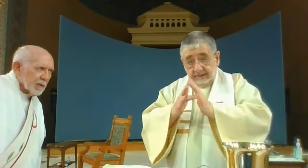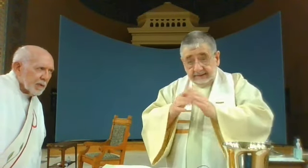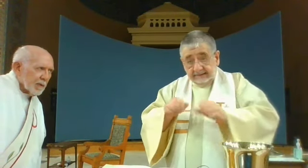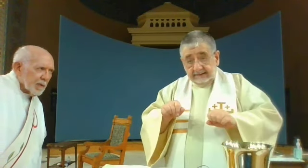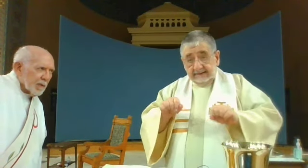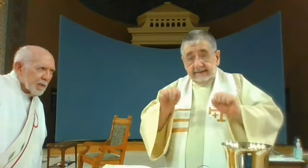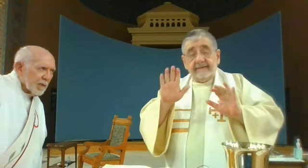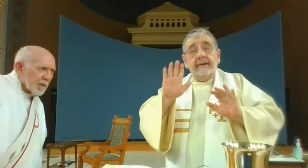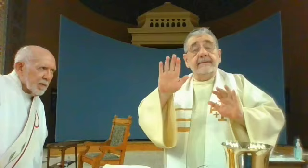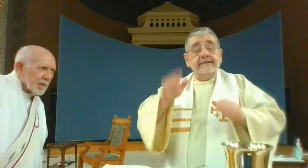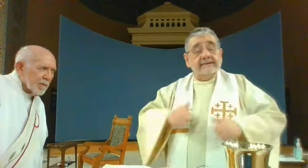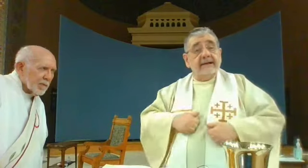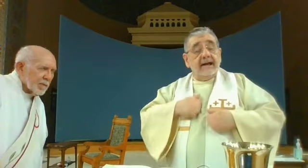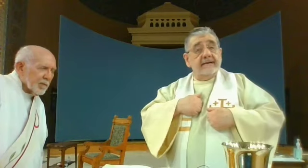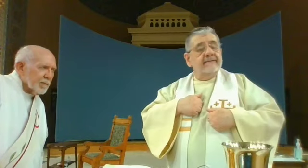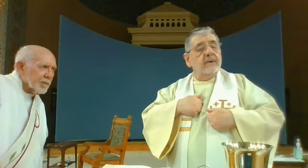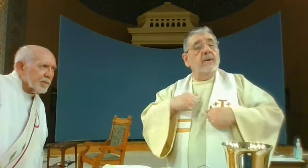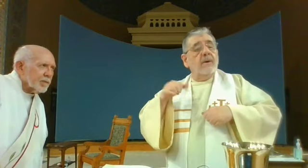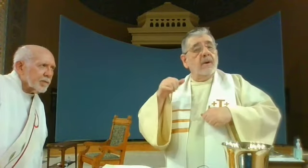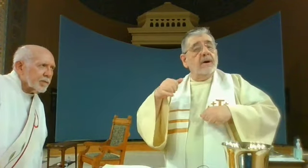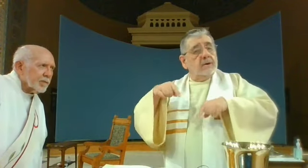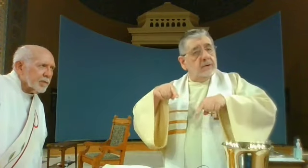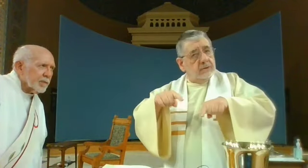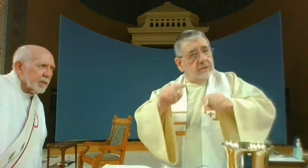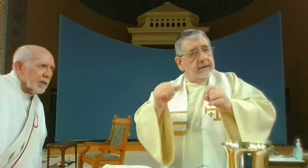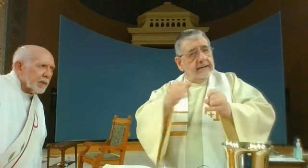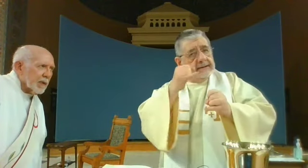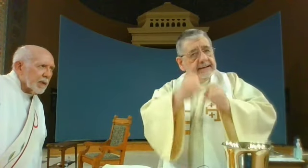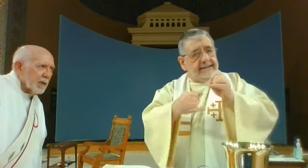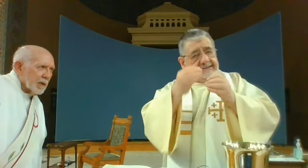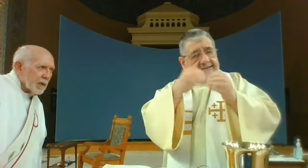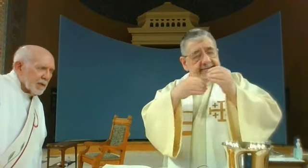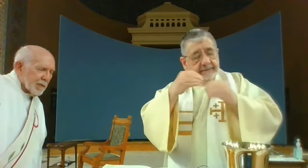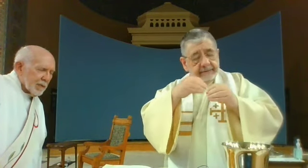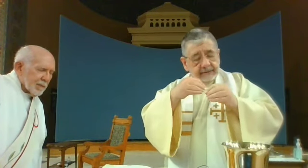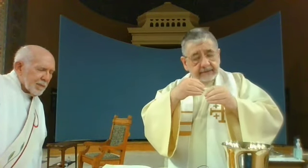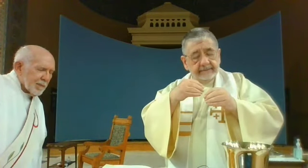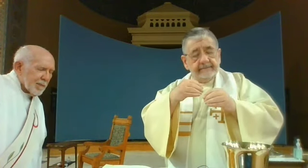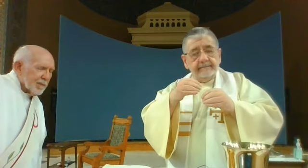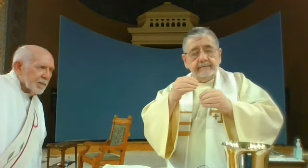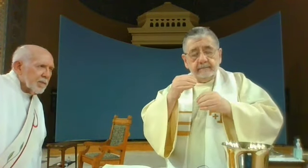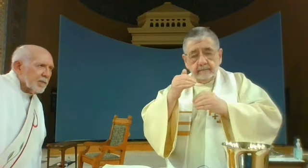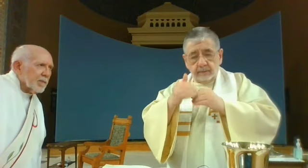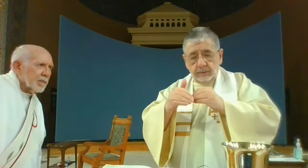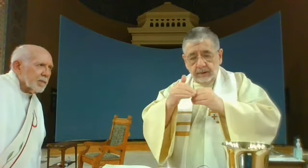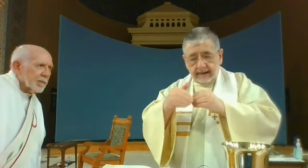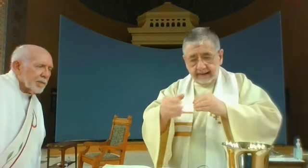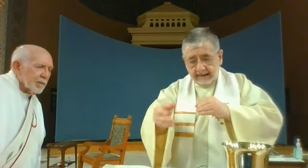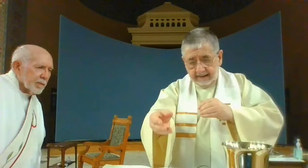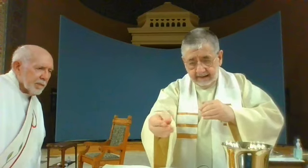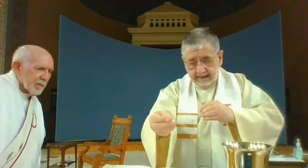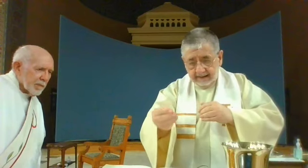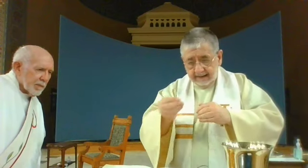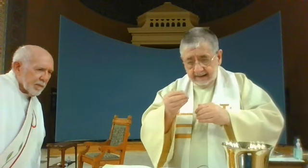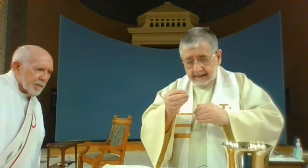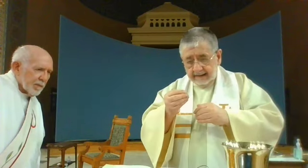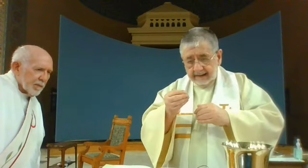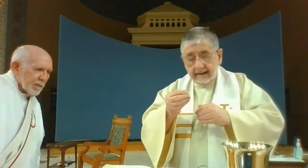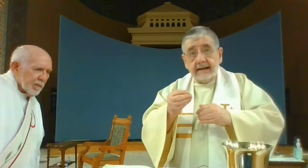On the night of his Last Supper, at the time he was betrayed and entered willingly into his passion, he first took the